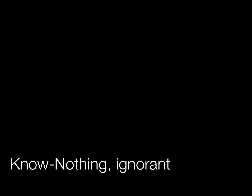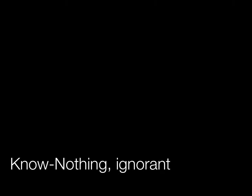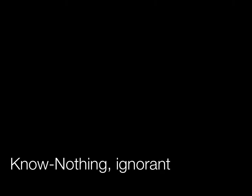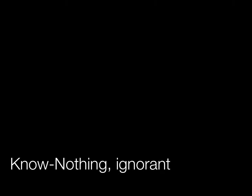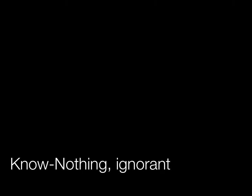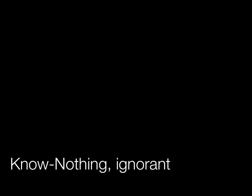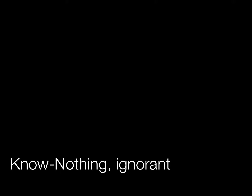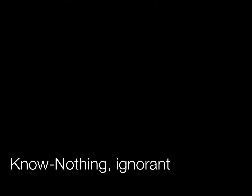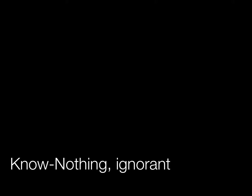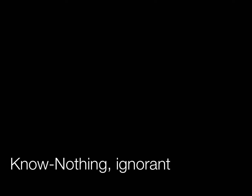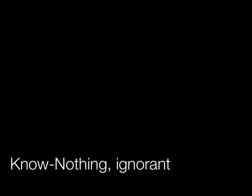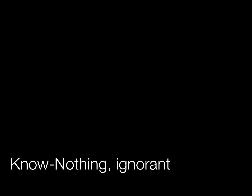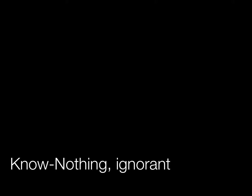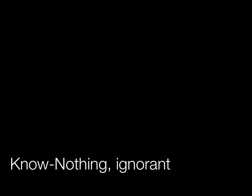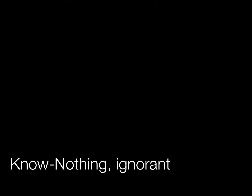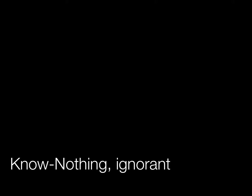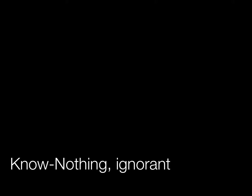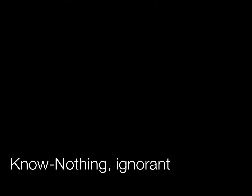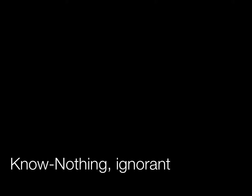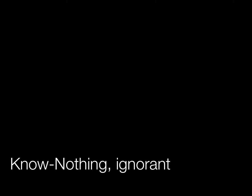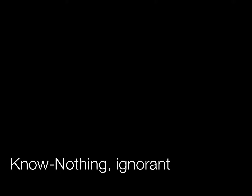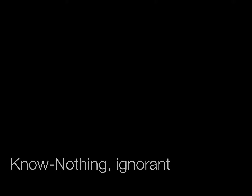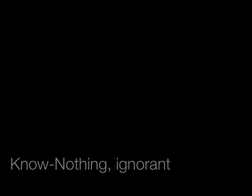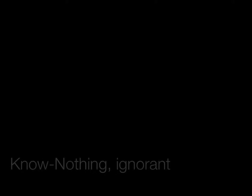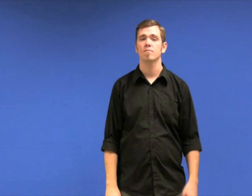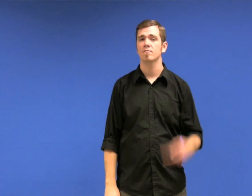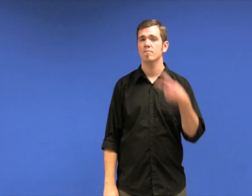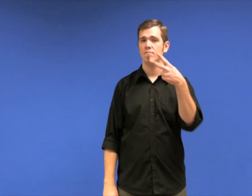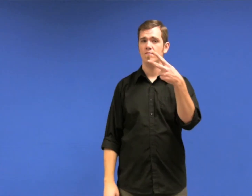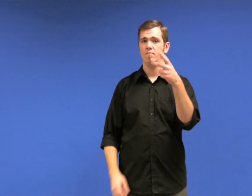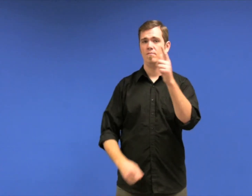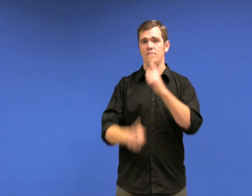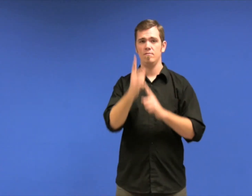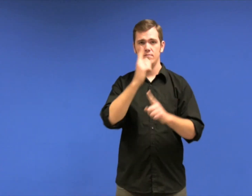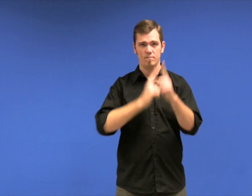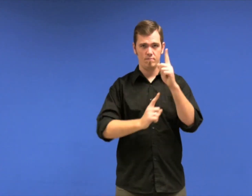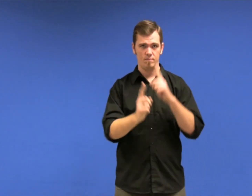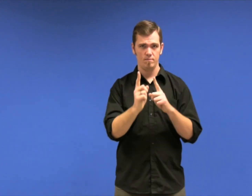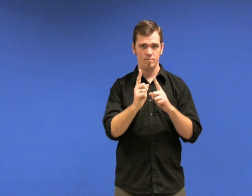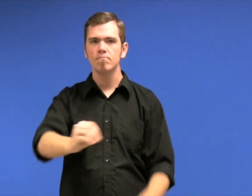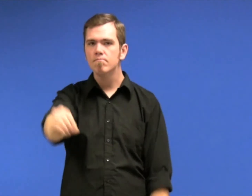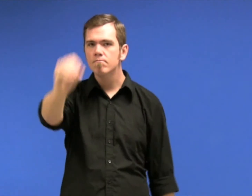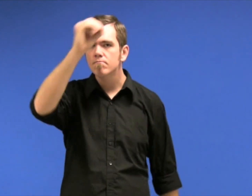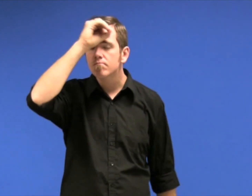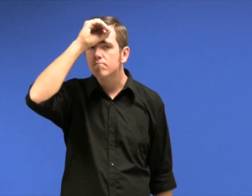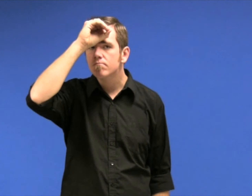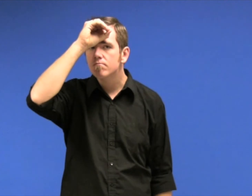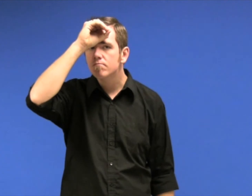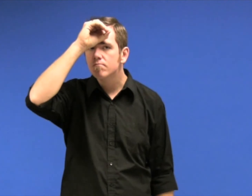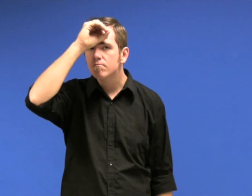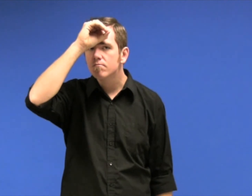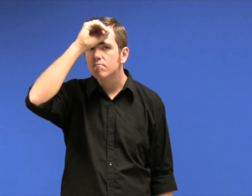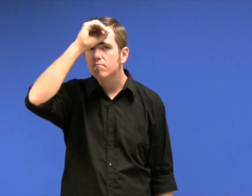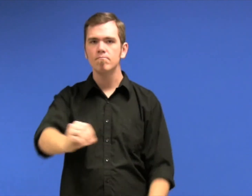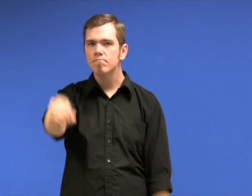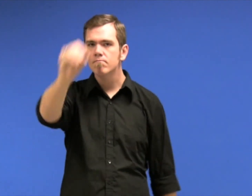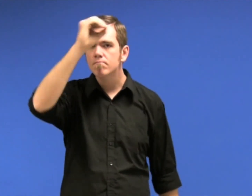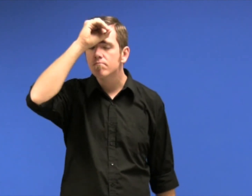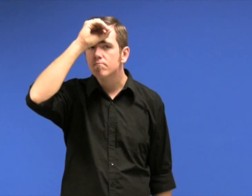Okay, we have two signs for the sign for know nothing or ignorant. So there are two signs. It's a 0 in your head like you know